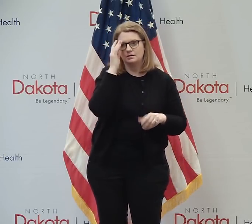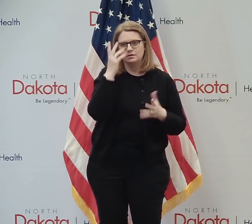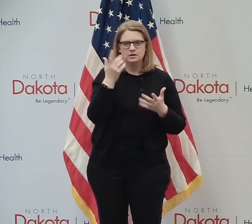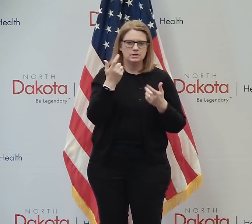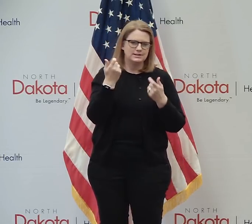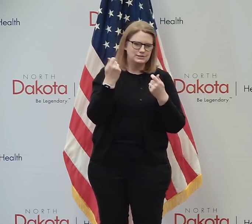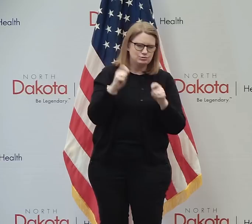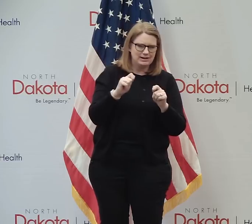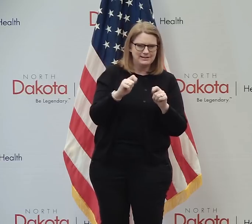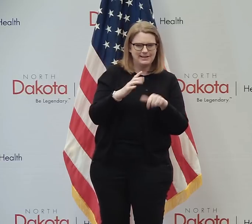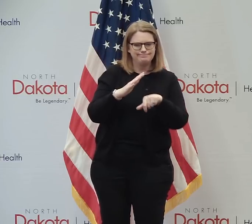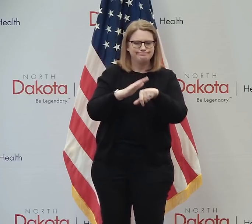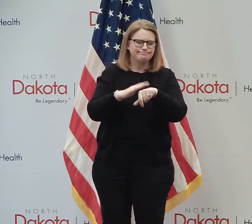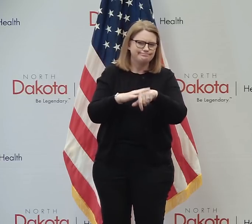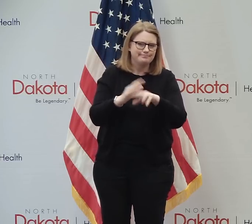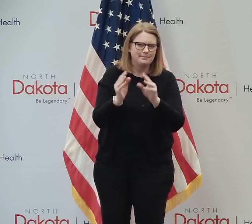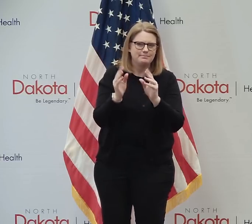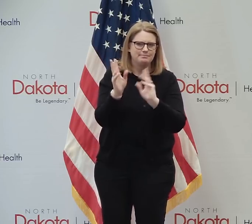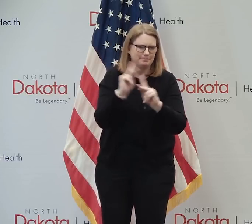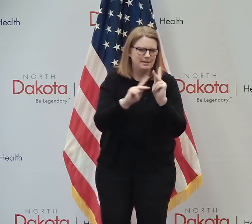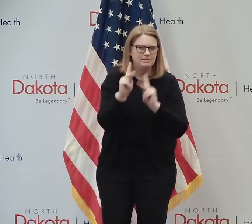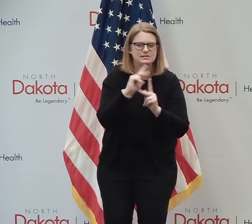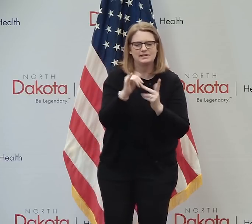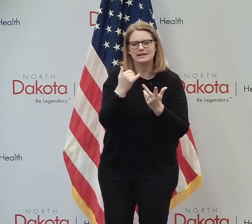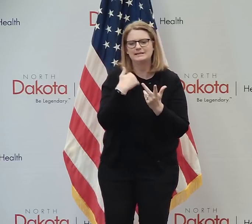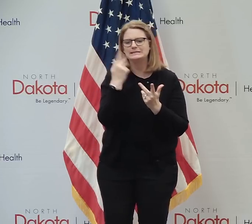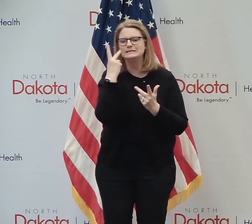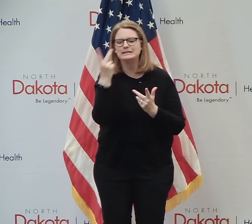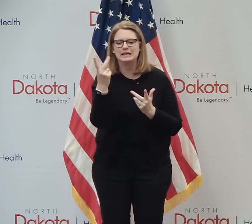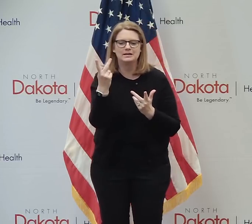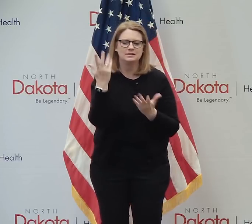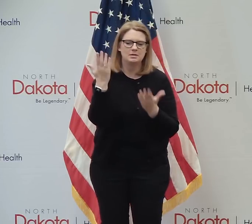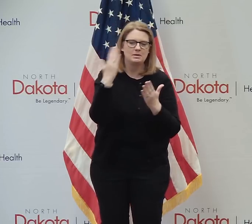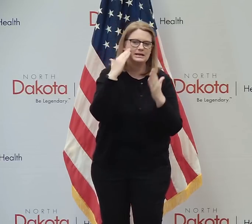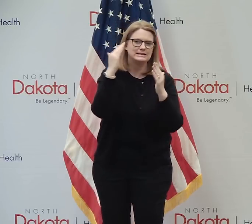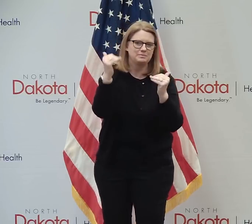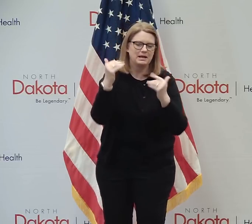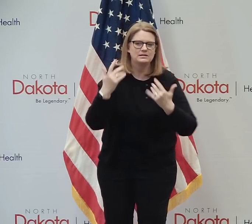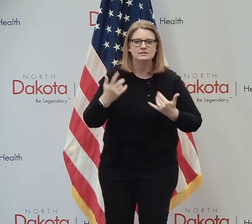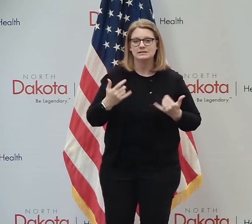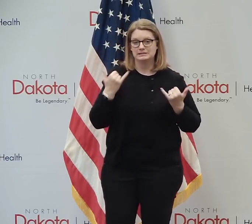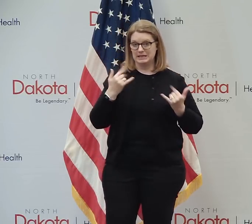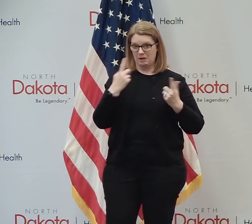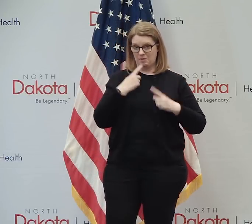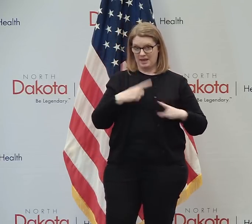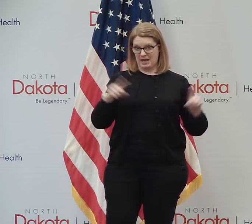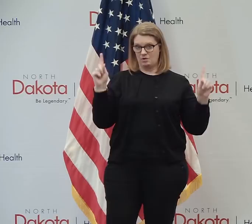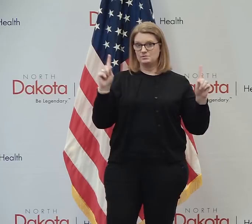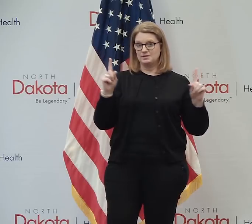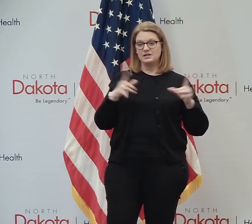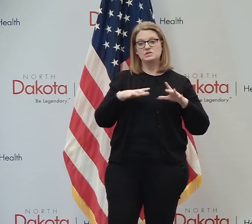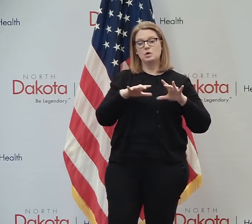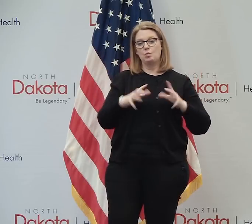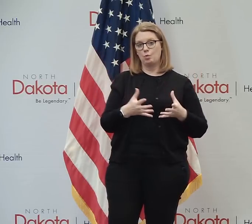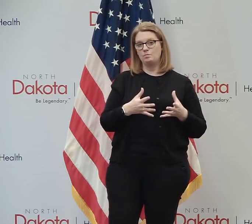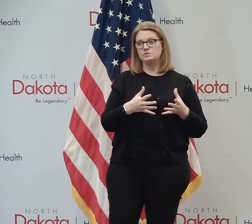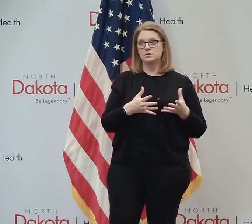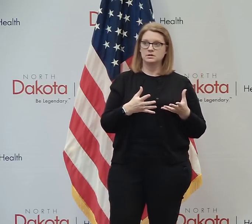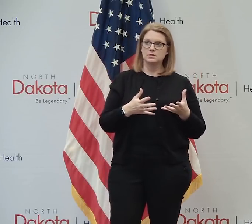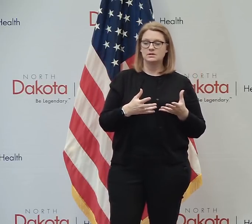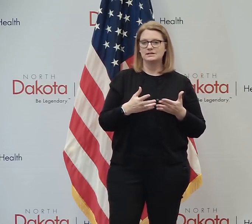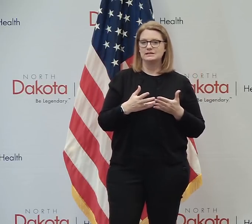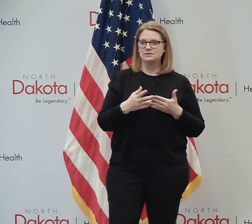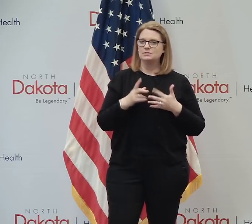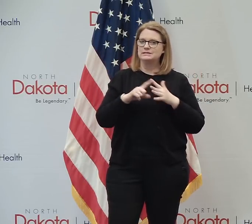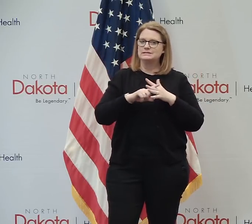forward visibility into this as well. And so I've sort of viewed today with the announcement of these groups that this is another element of